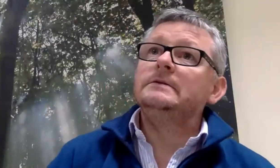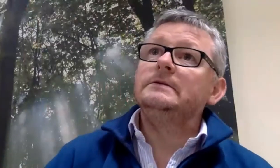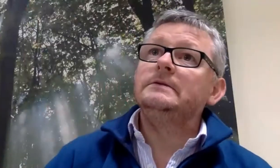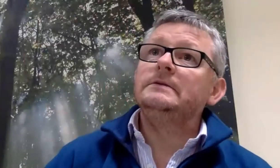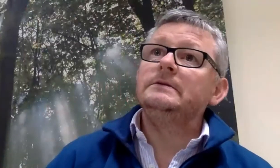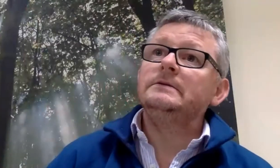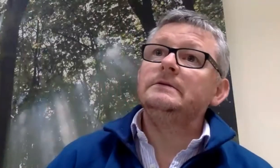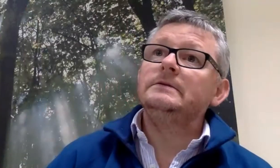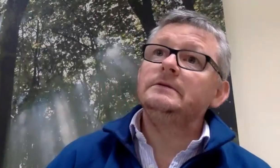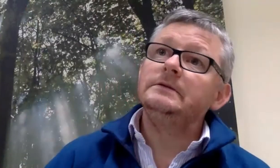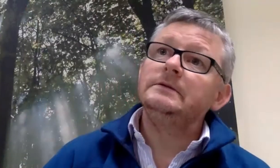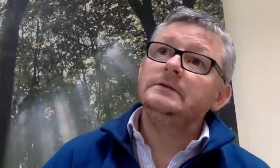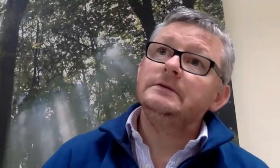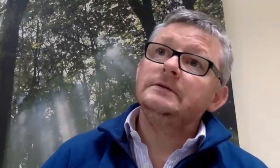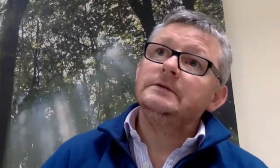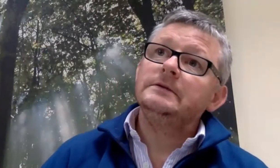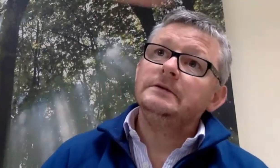deaf organisations can offer. Sorry, just a second.